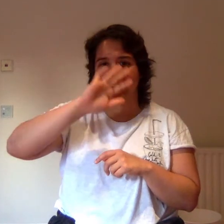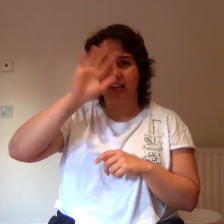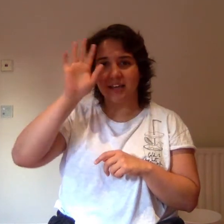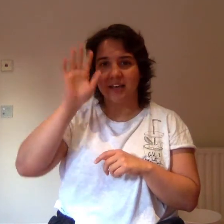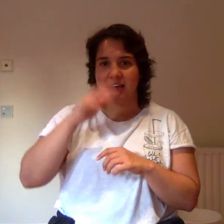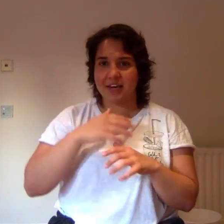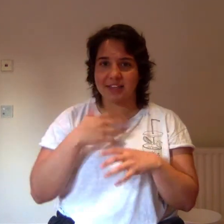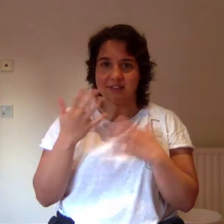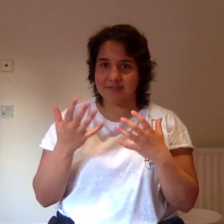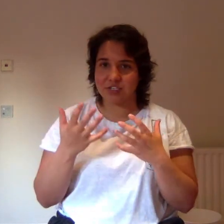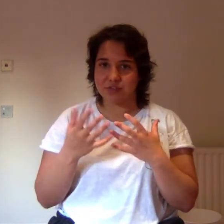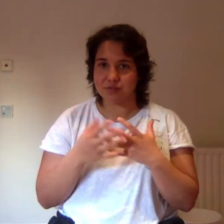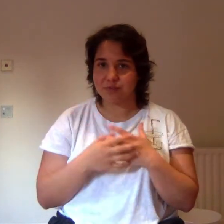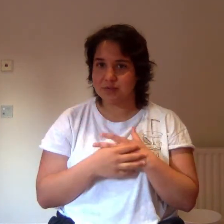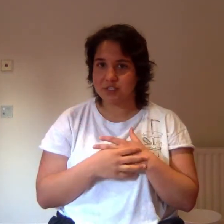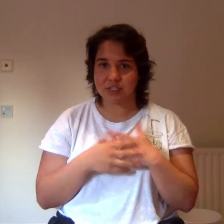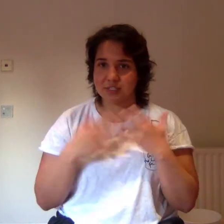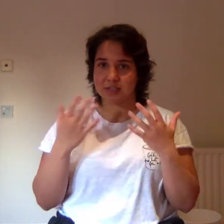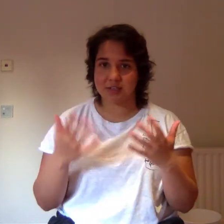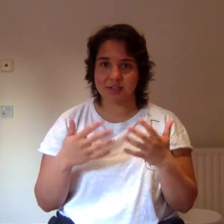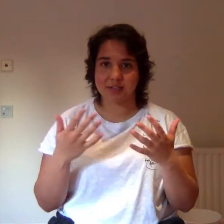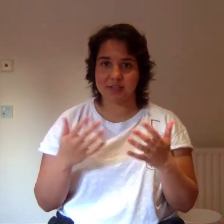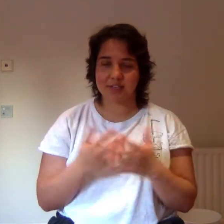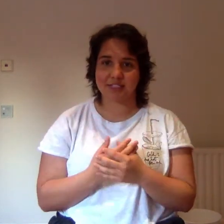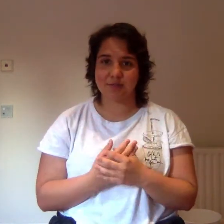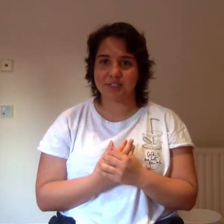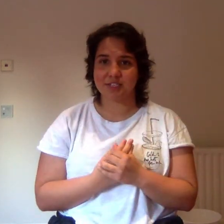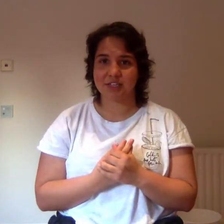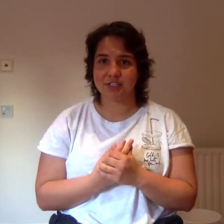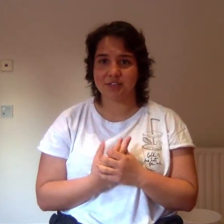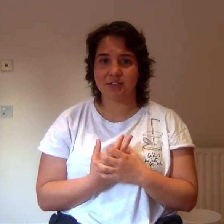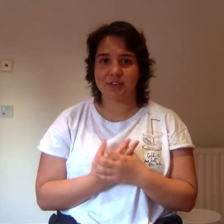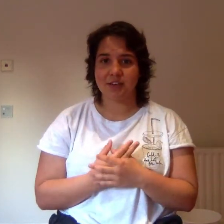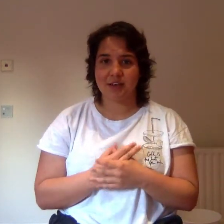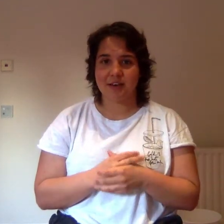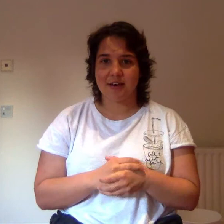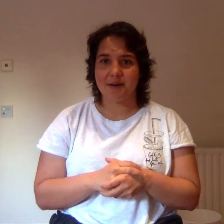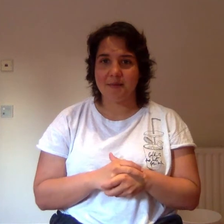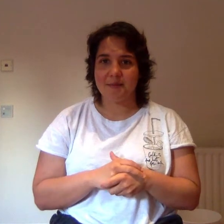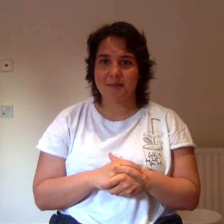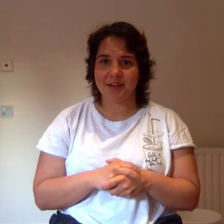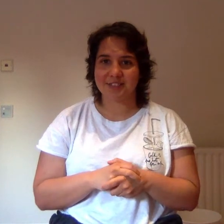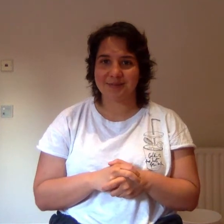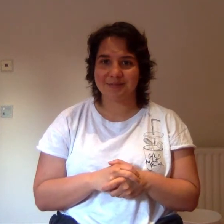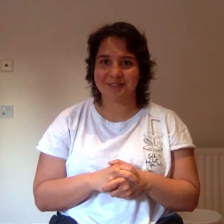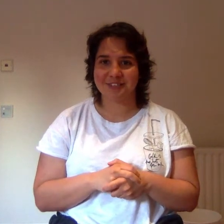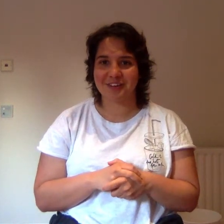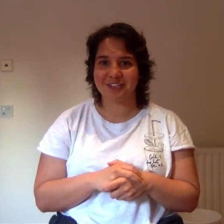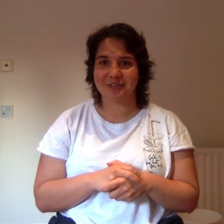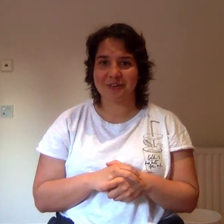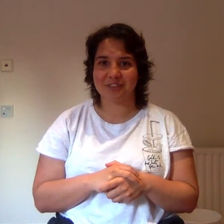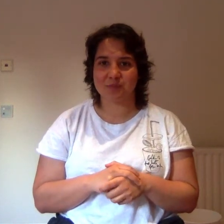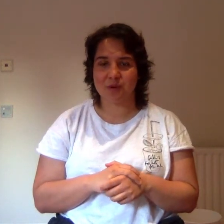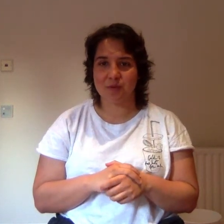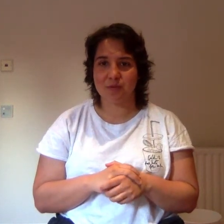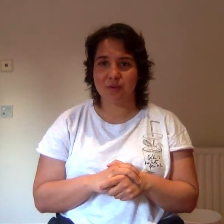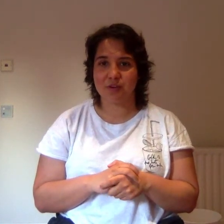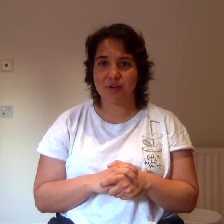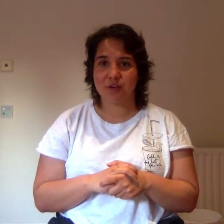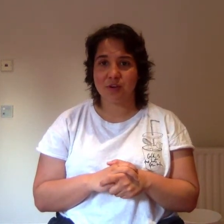waving, anything visual just to get someone's attention, might seem strange to us, but would